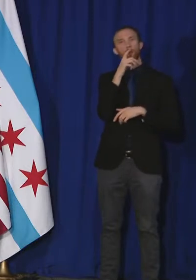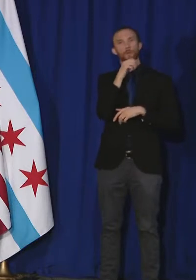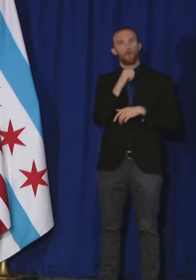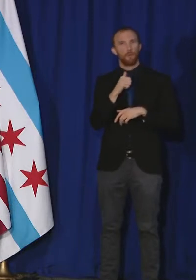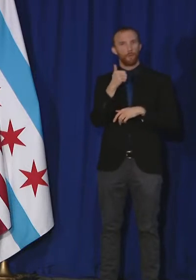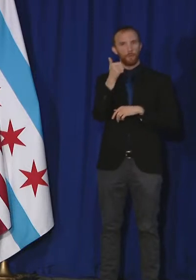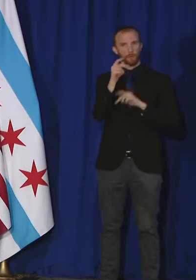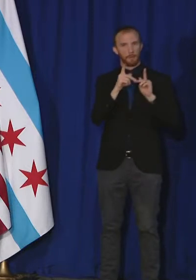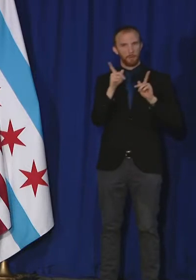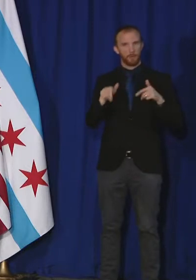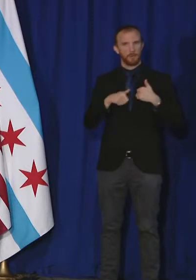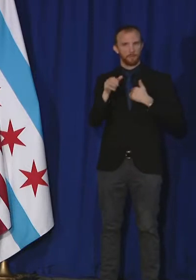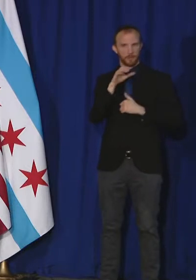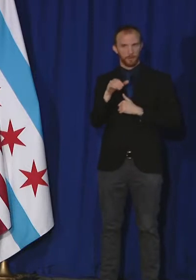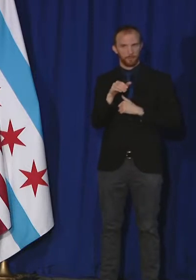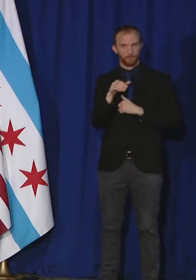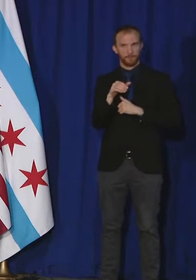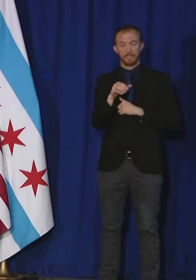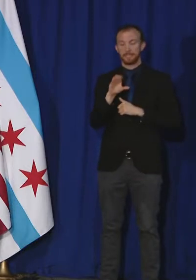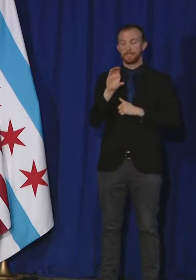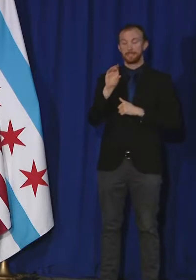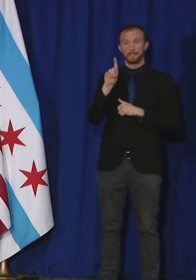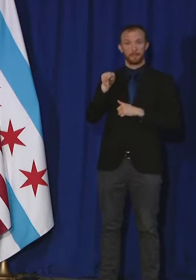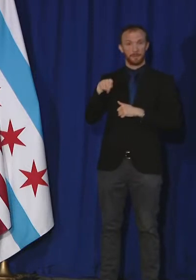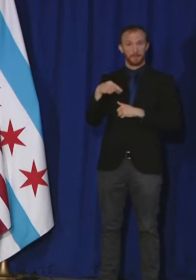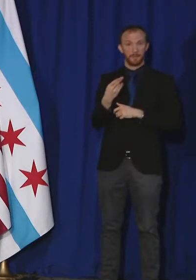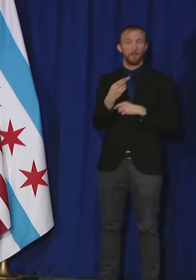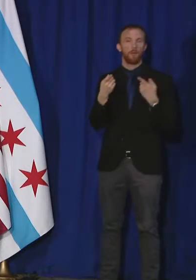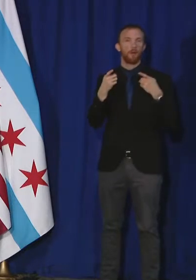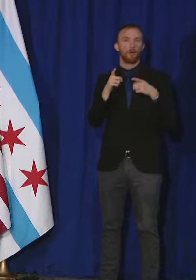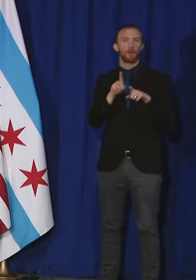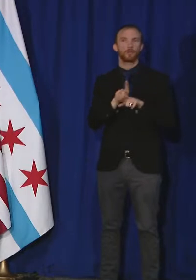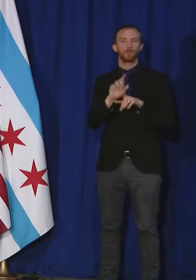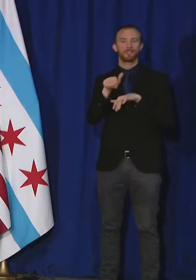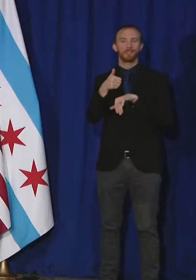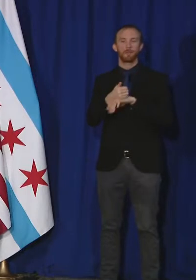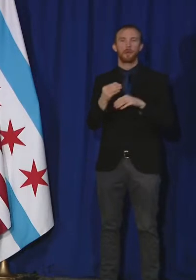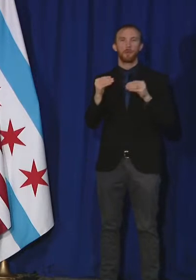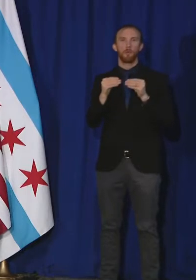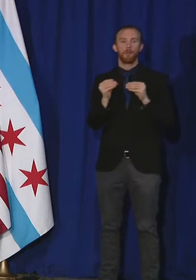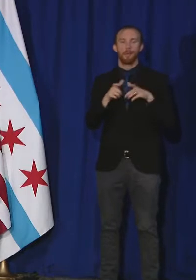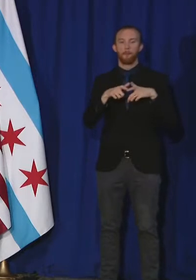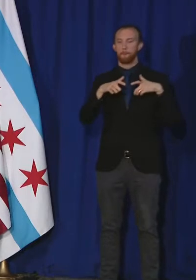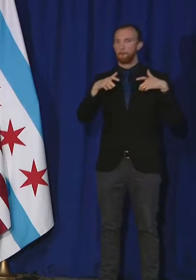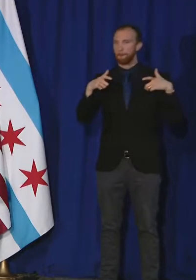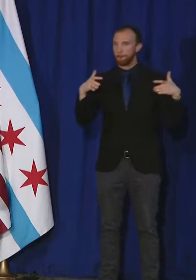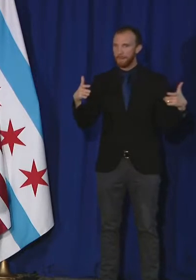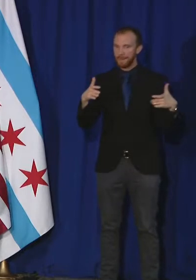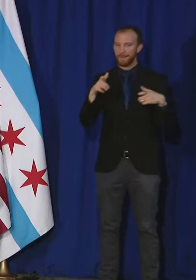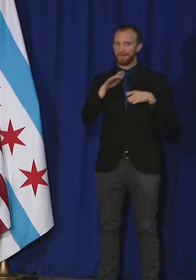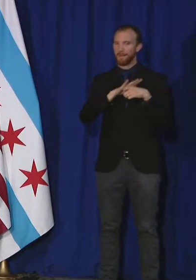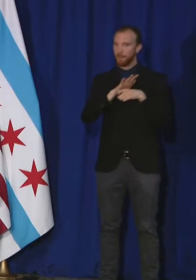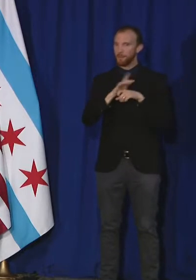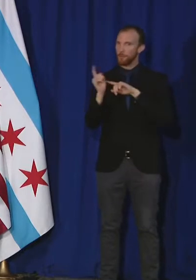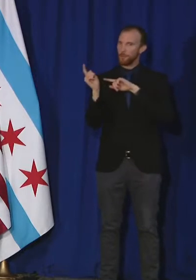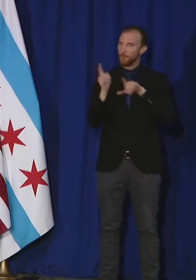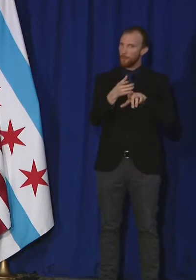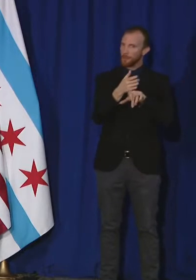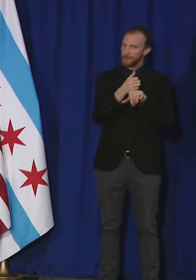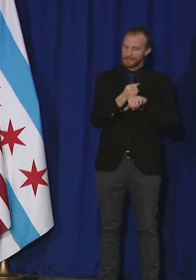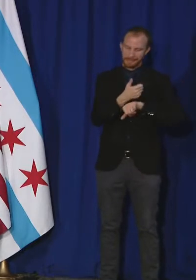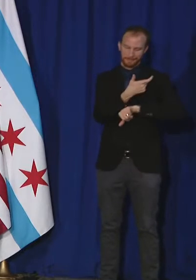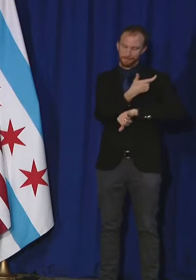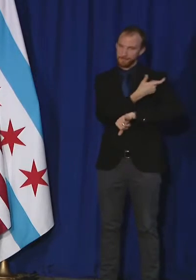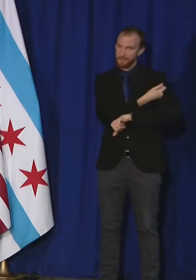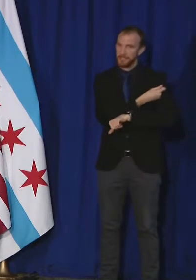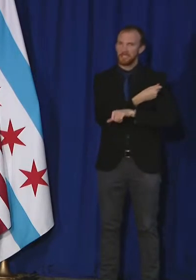Chicago Department of Public Health is also increasing our mass vaccination sites this week, adding additional sites, adding additional hours.